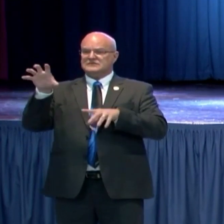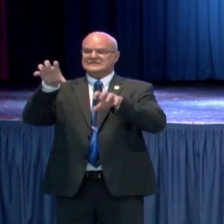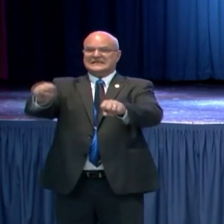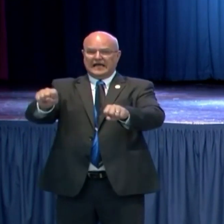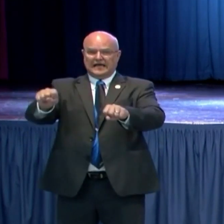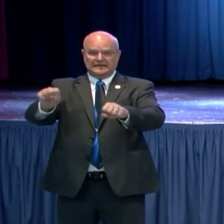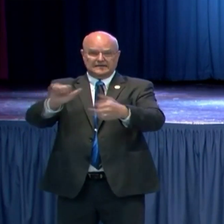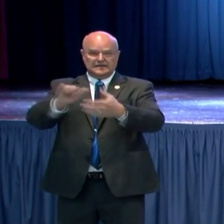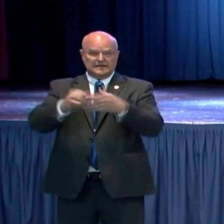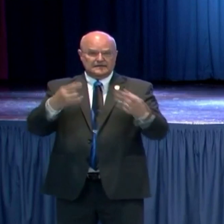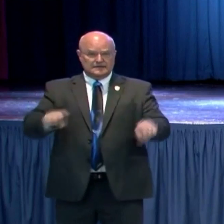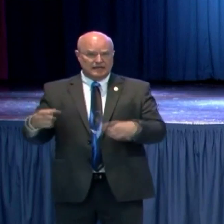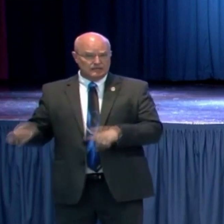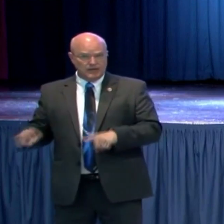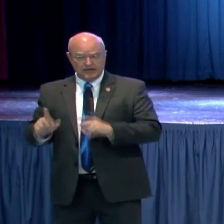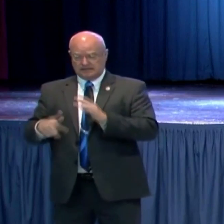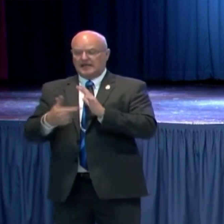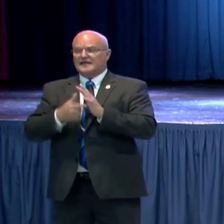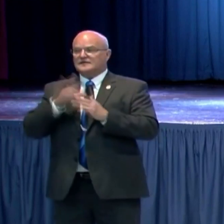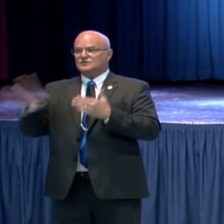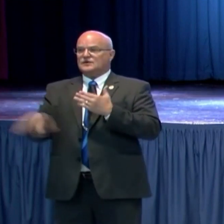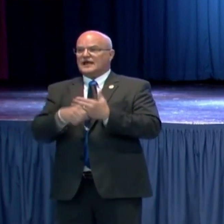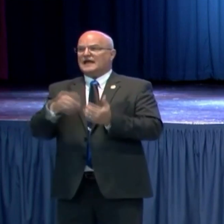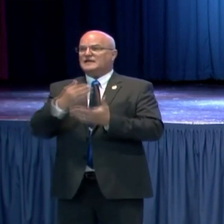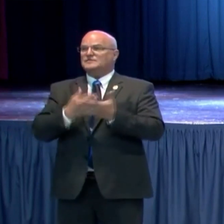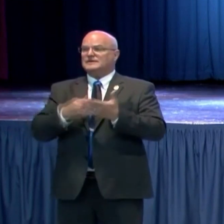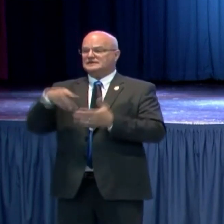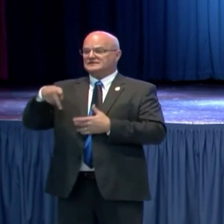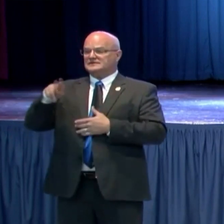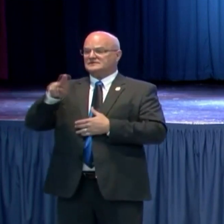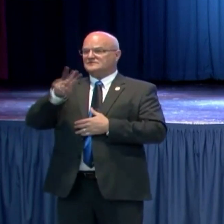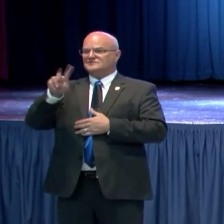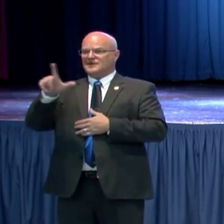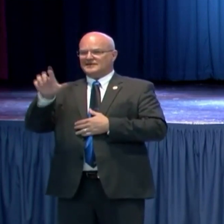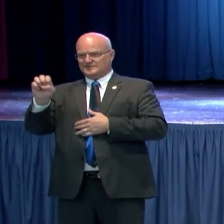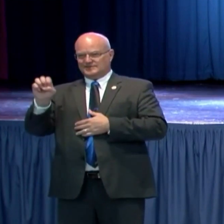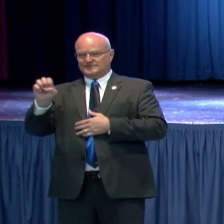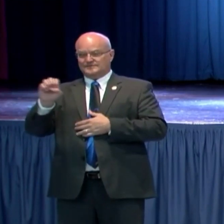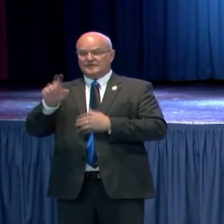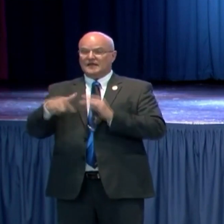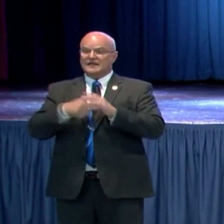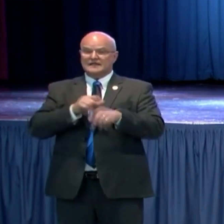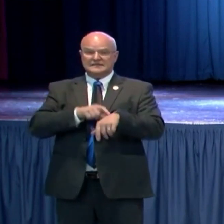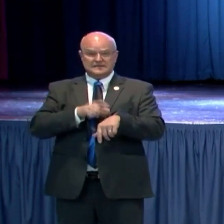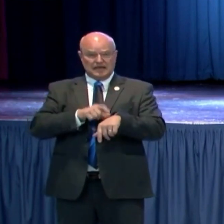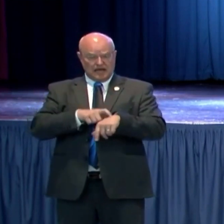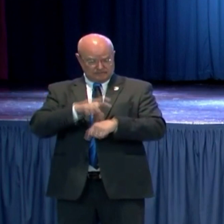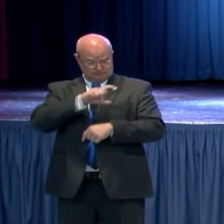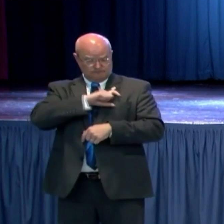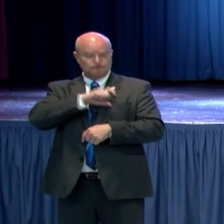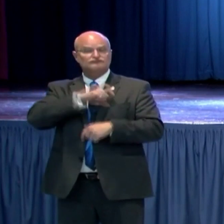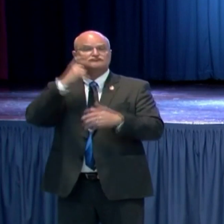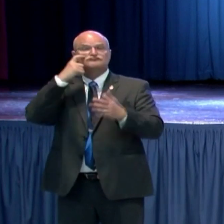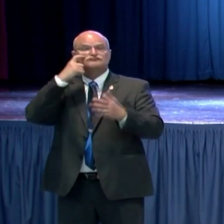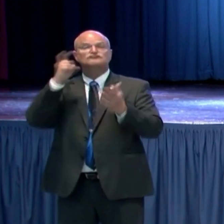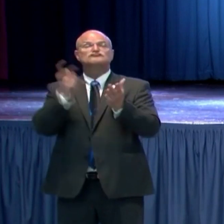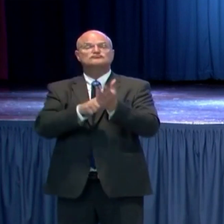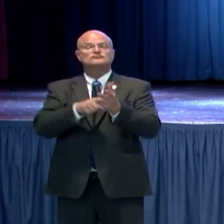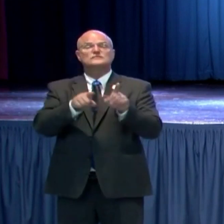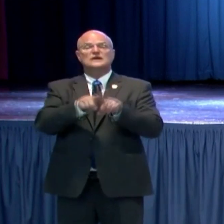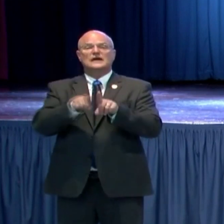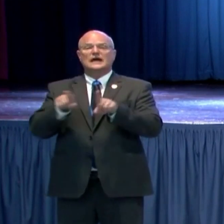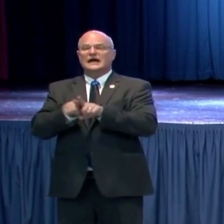place, that this would add a piece to the puzzle. In this instance, they recognize this